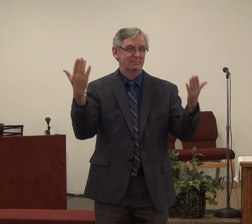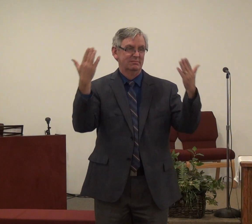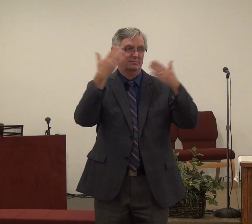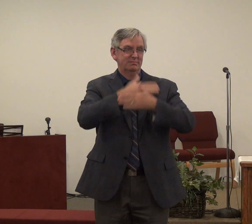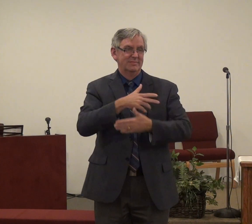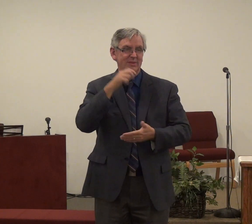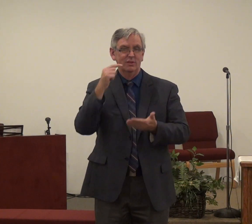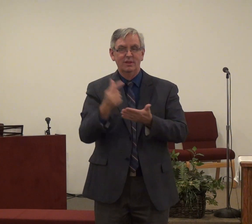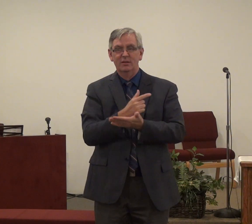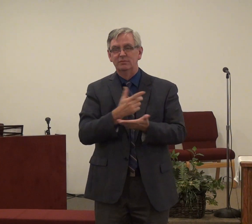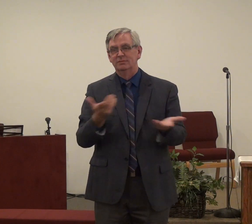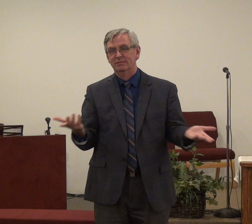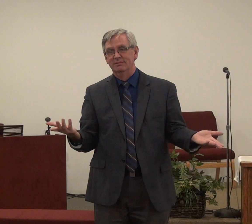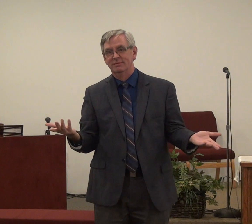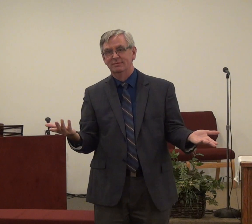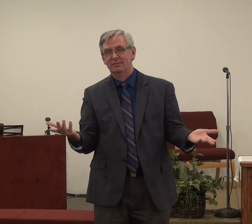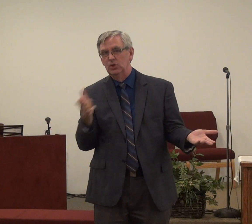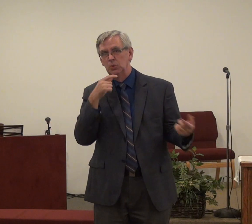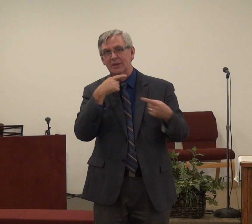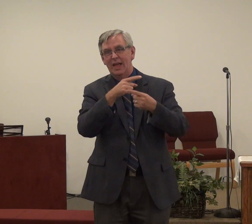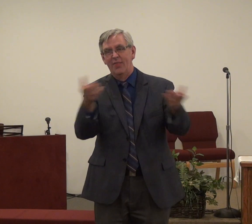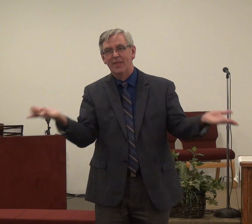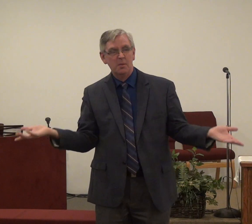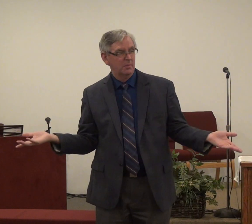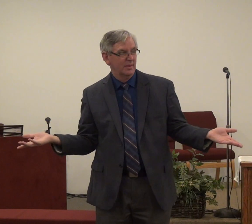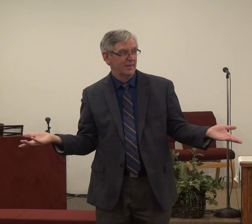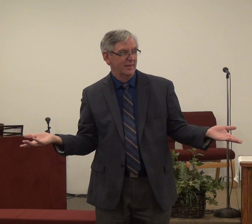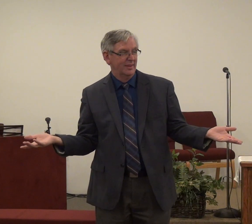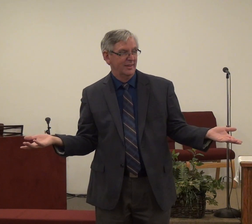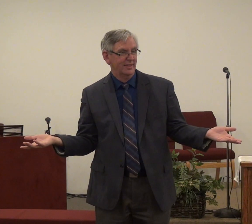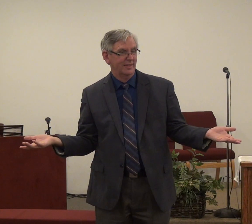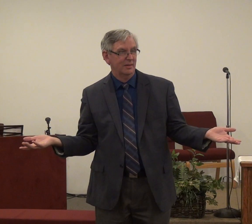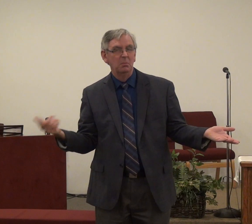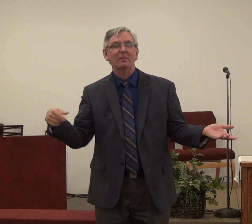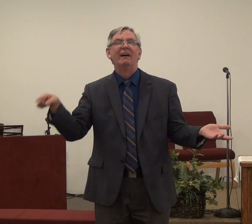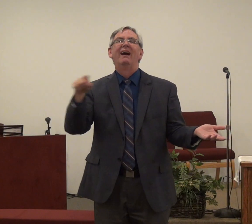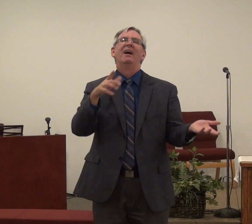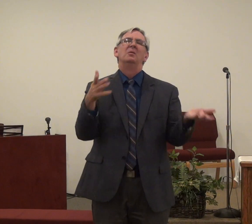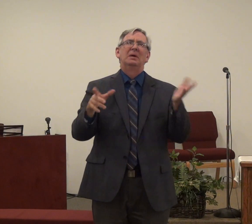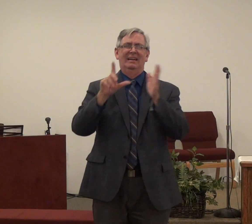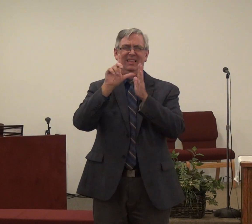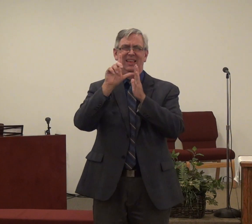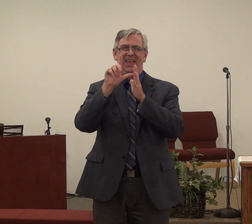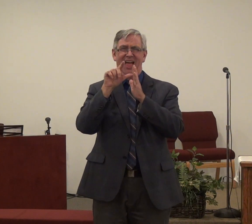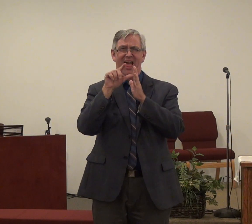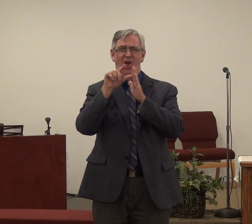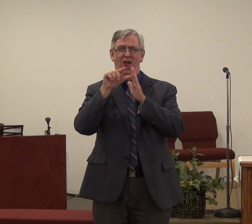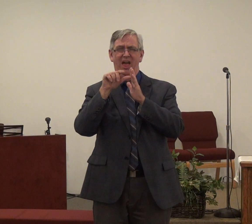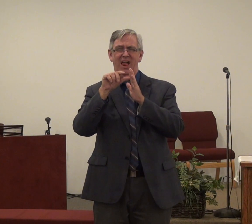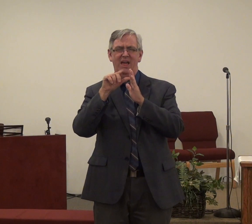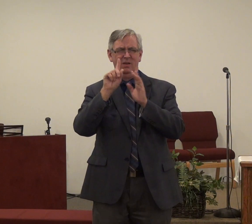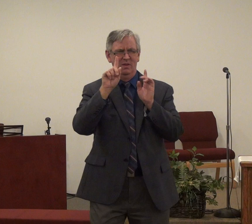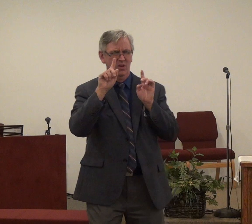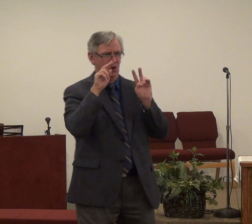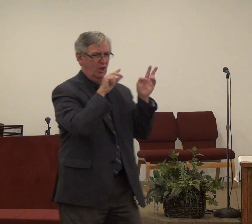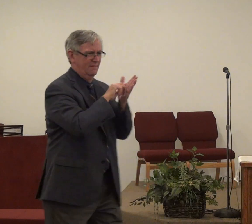in this area, in the state of Washington, are lost without the gospel, who's going to tell them? I say,